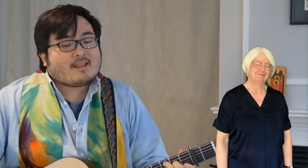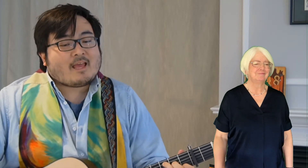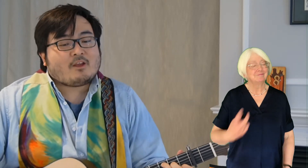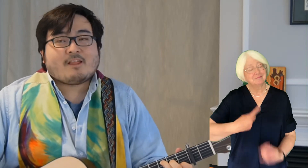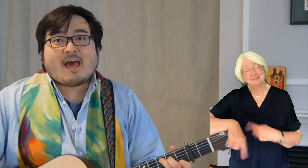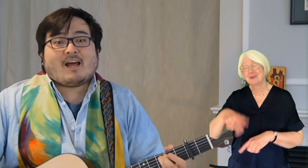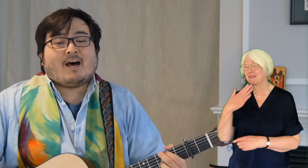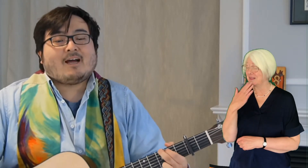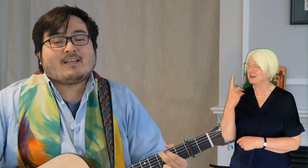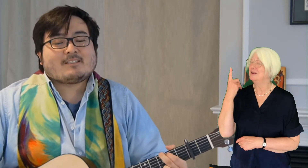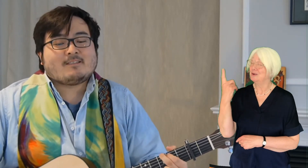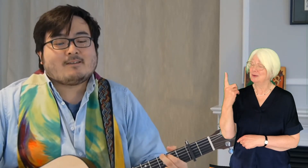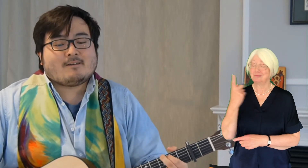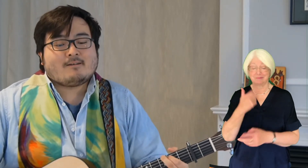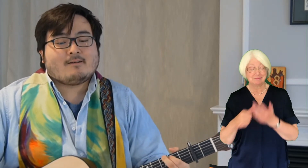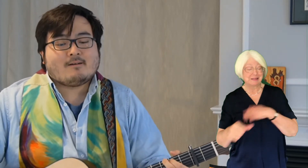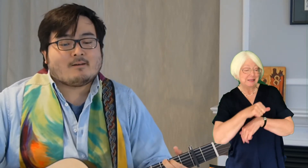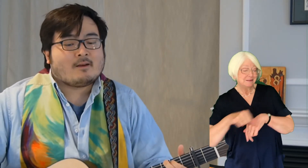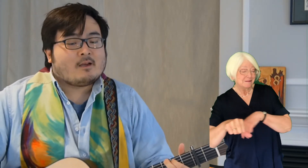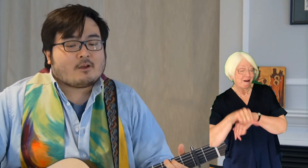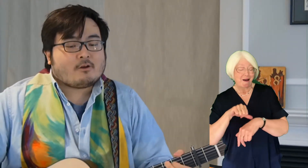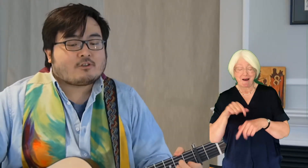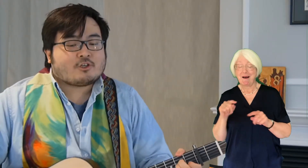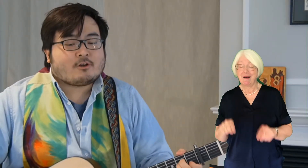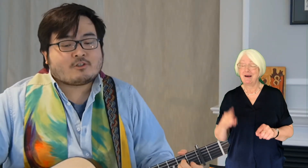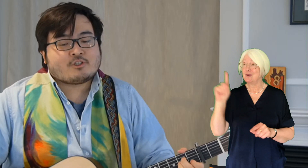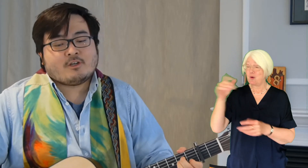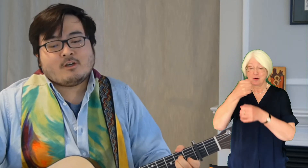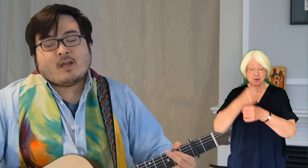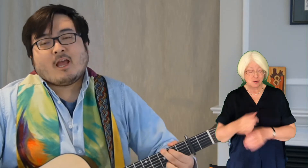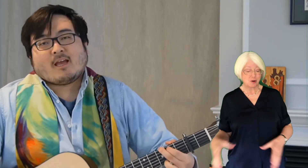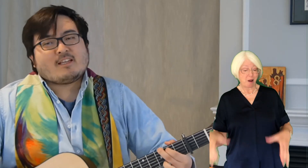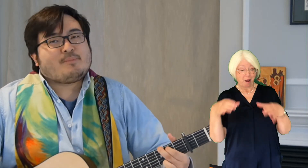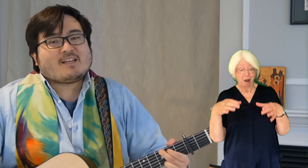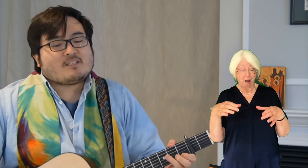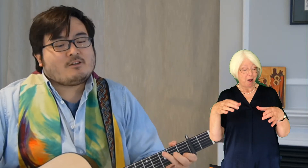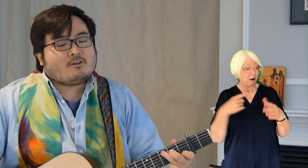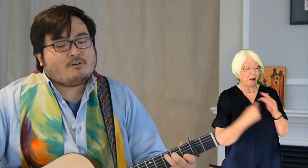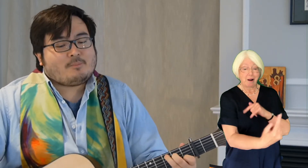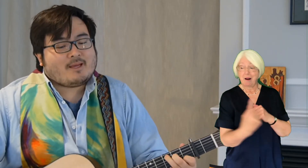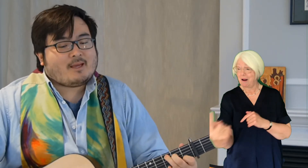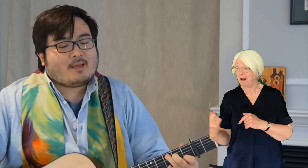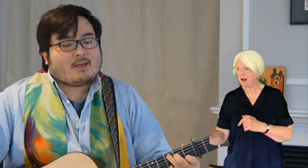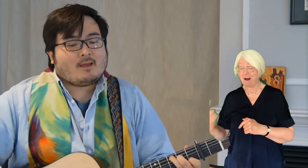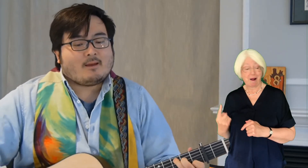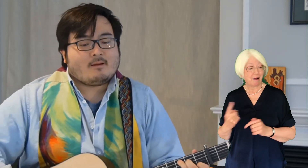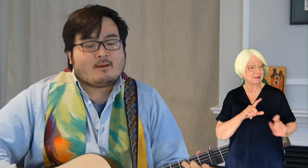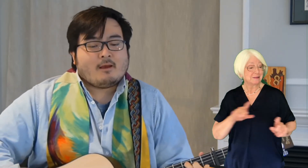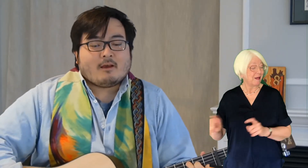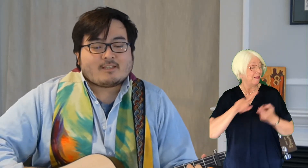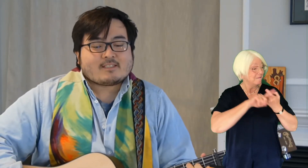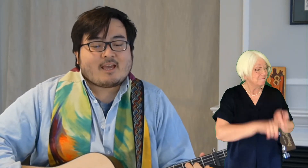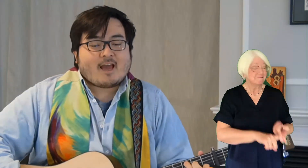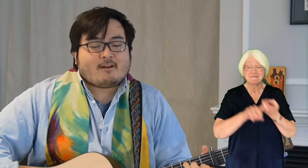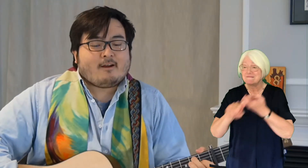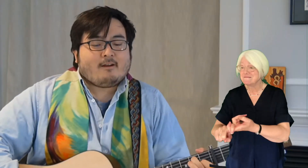We thank you that on Easter your church is blessed to be